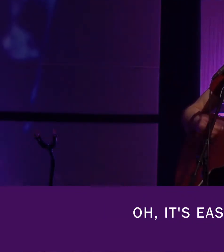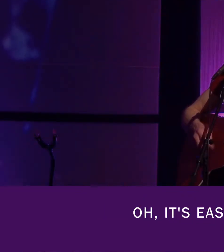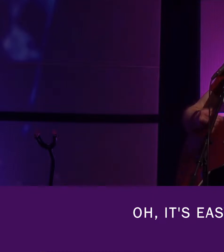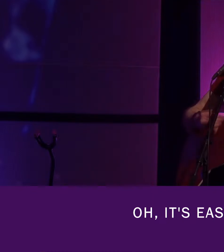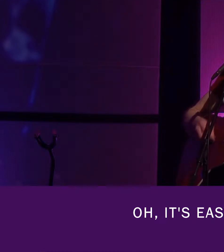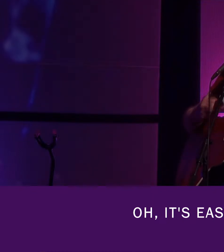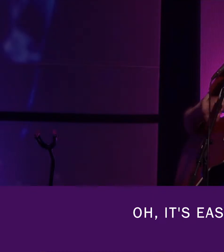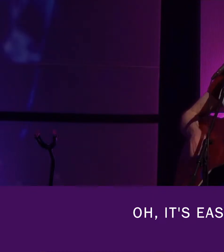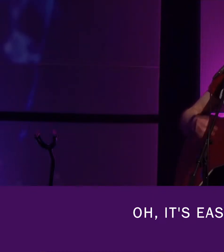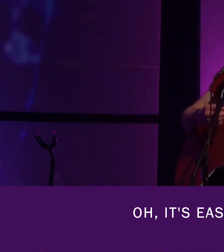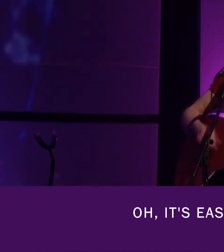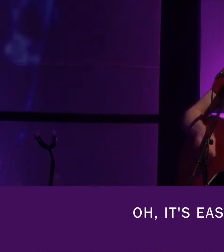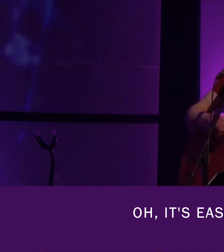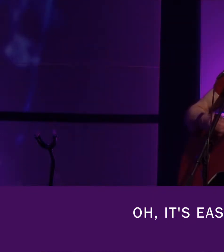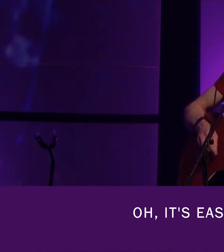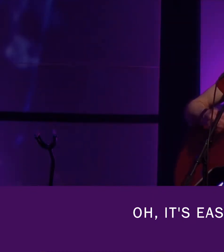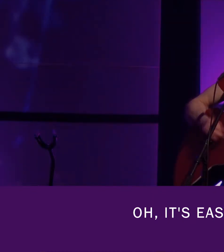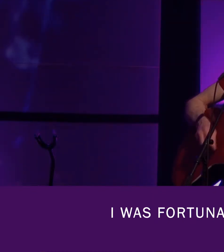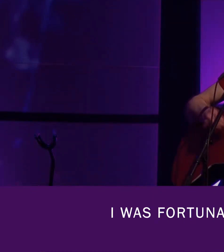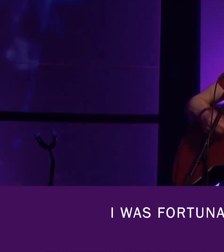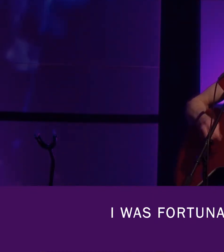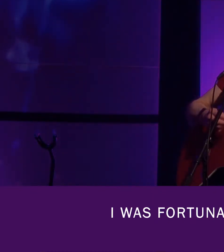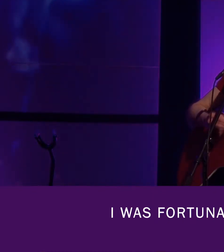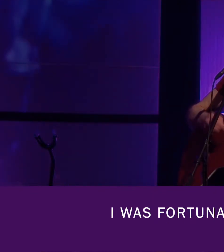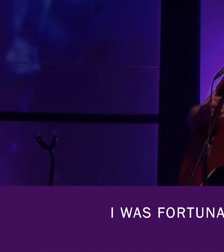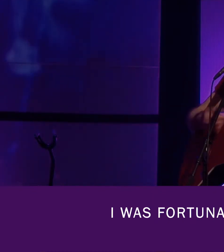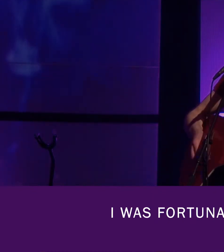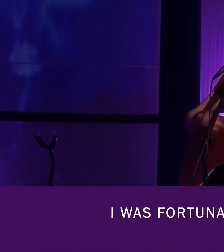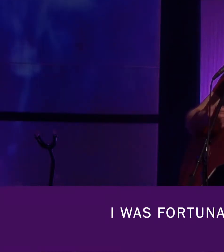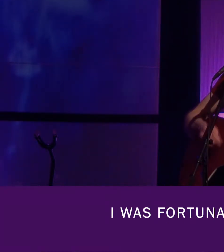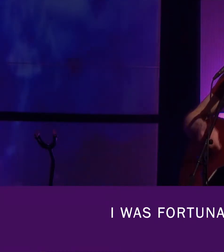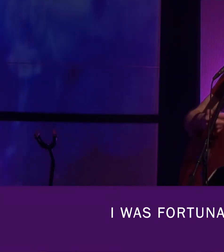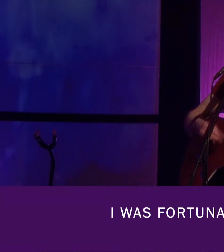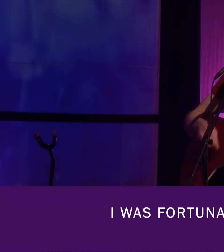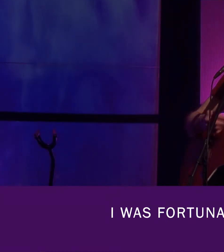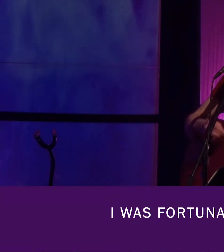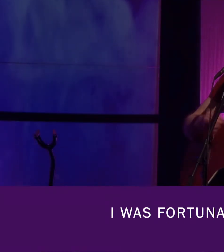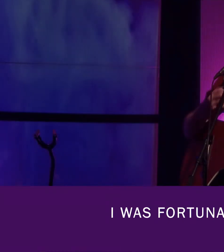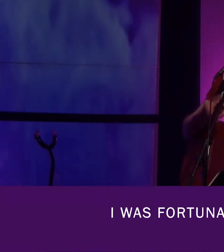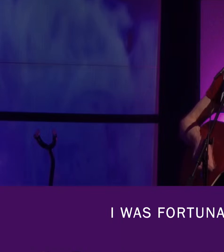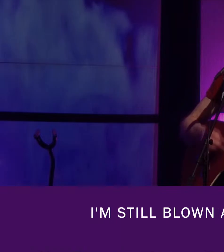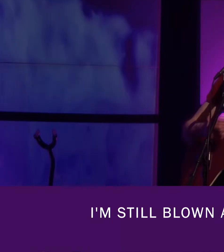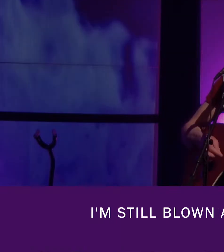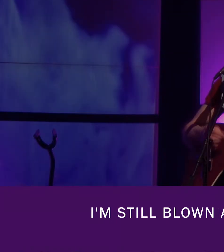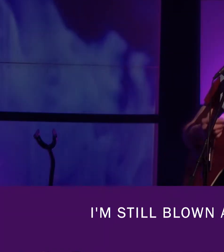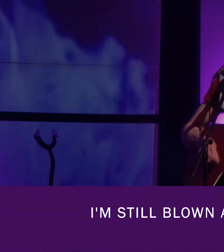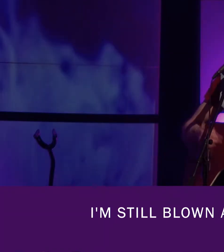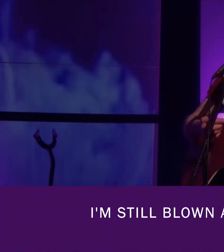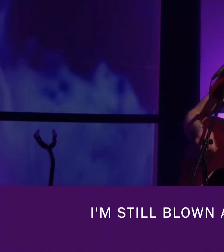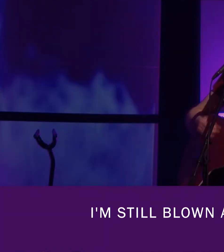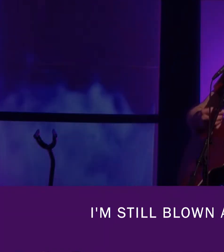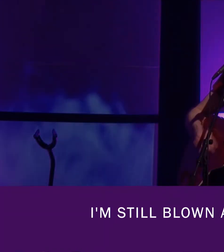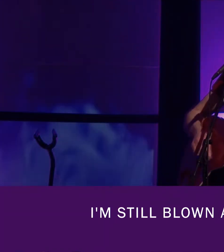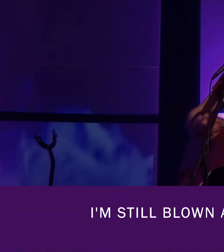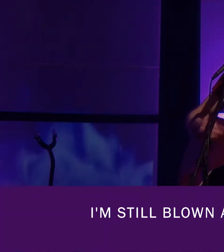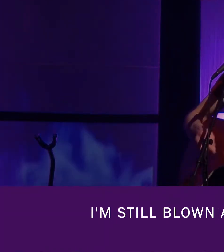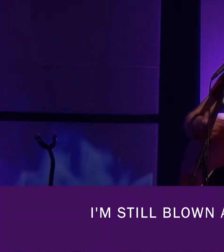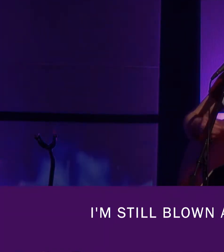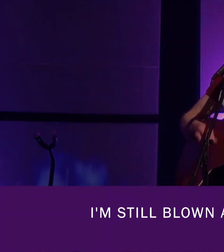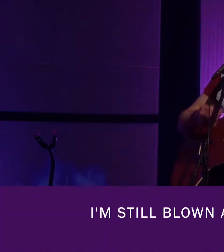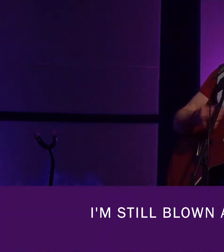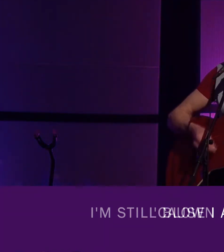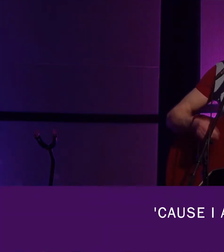easy by design. I was fortunate to find you. I'm still blown away